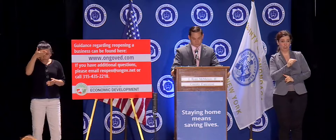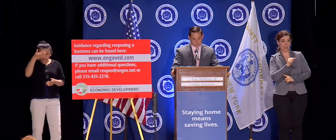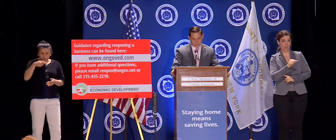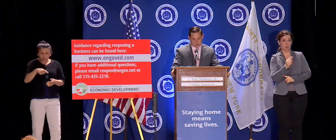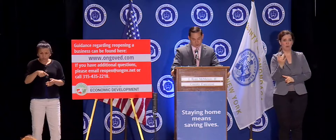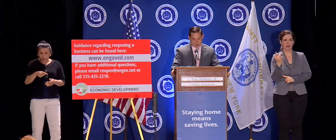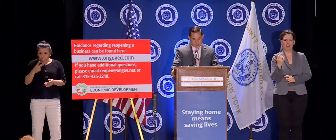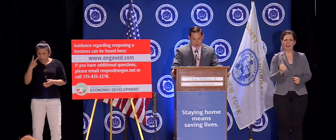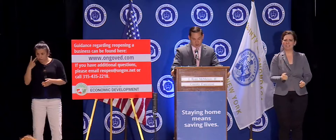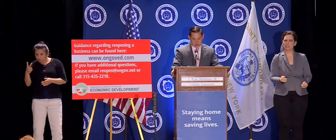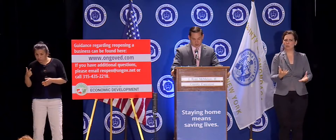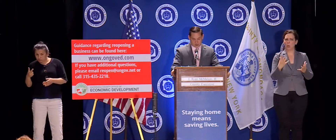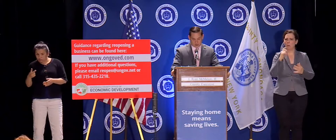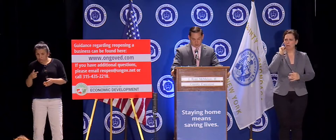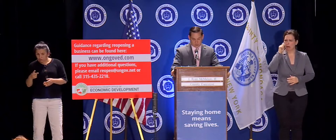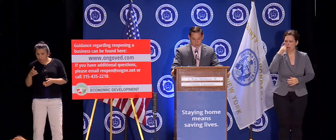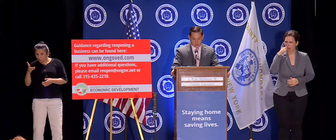now.